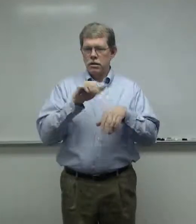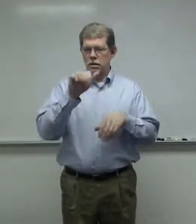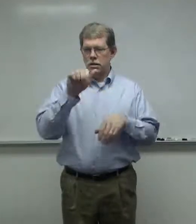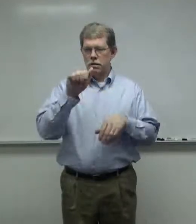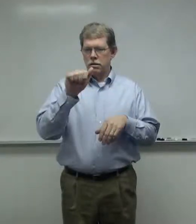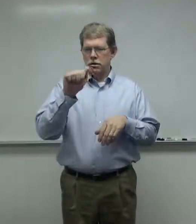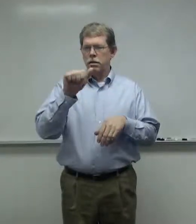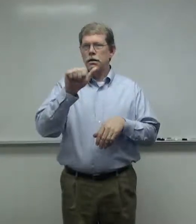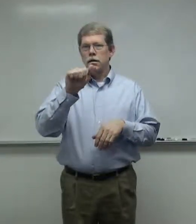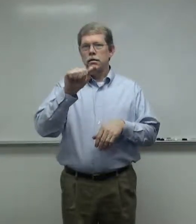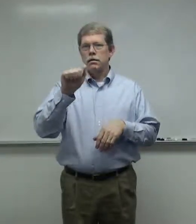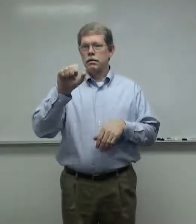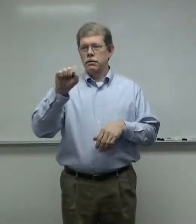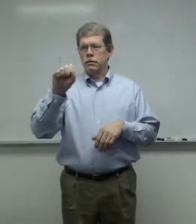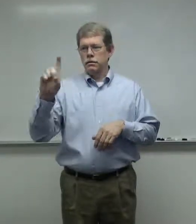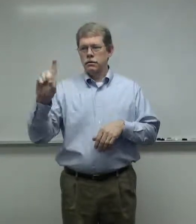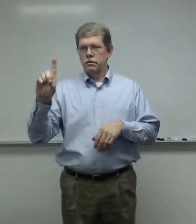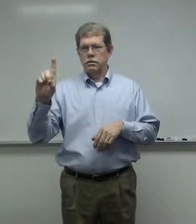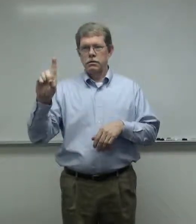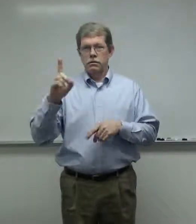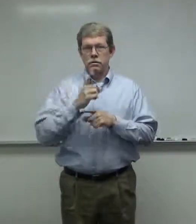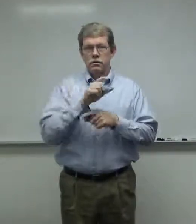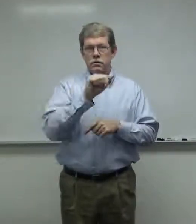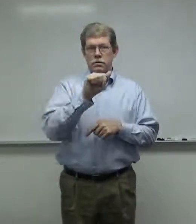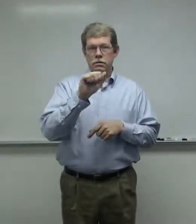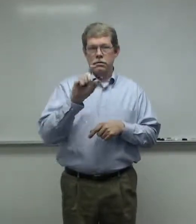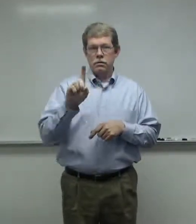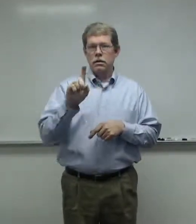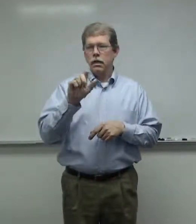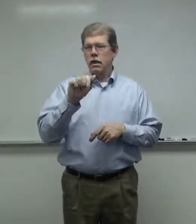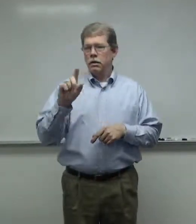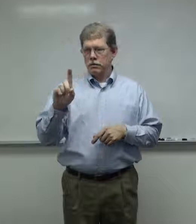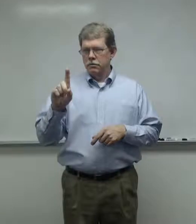Francis was working as a teacher at the Atlanta Area School for the Deaf.